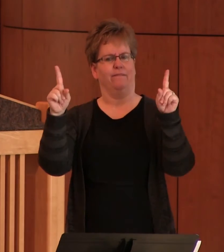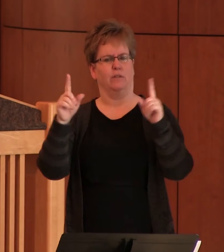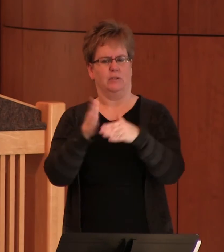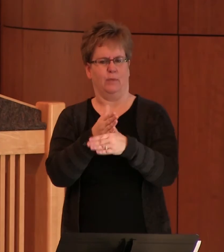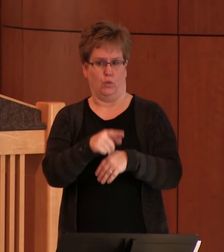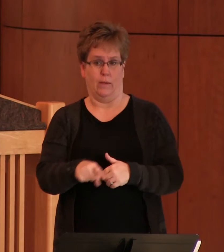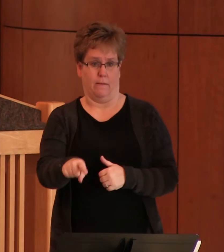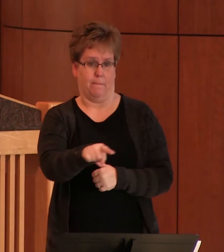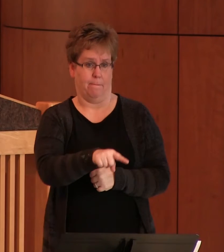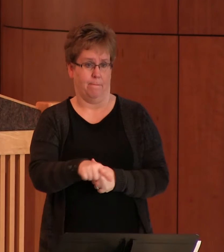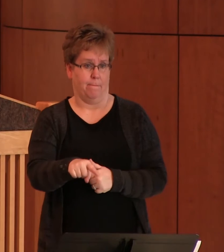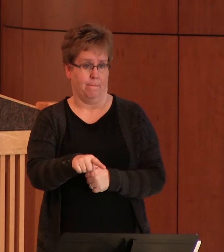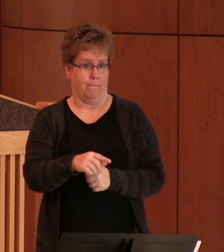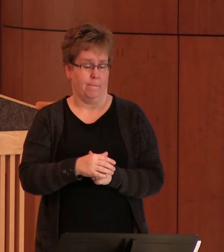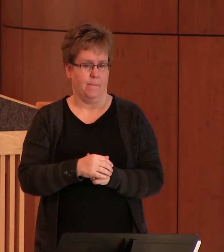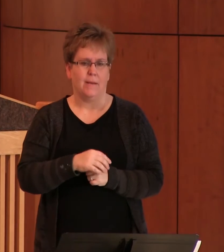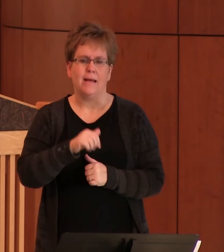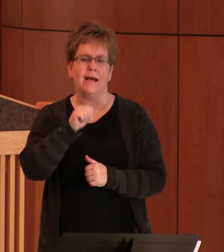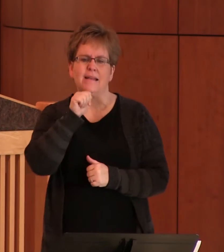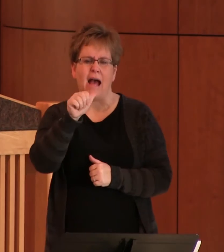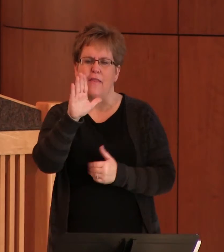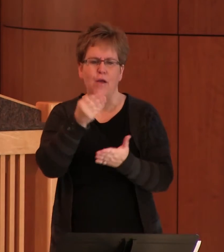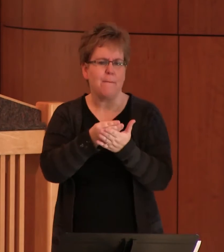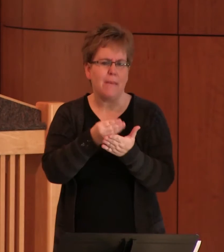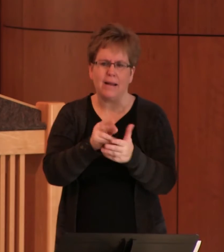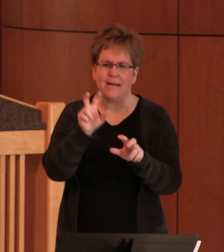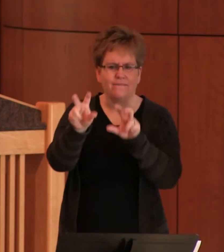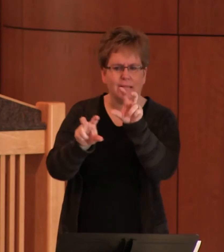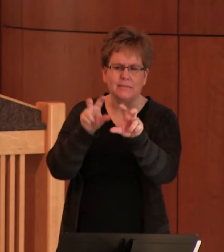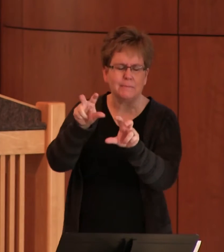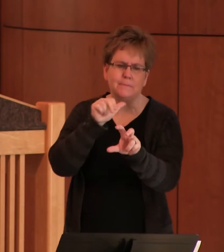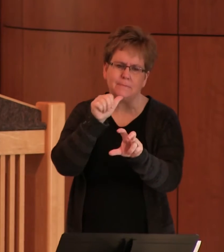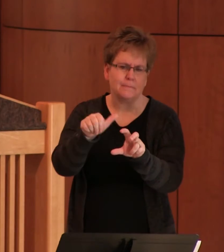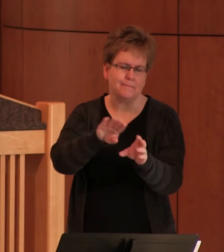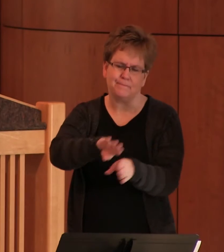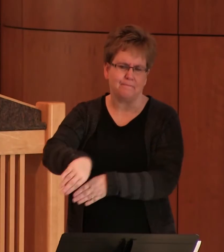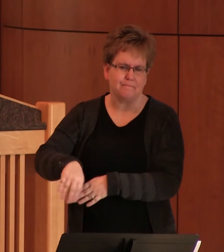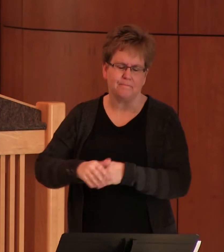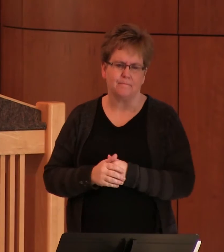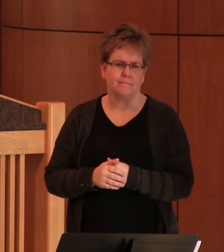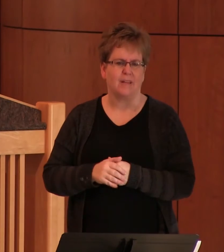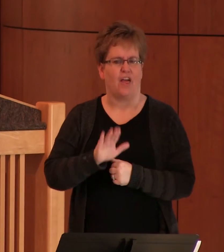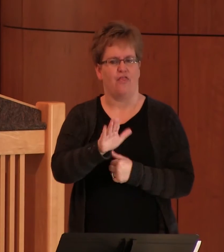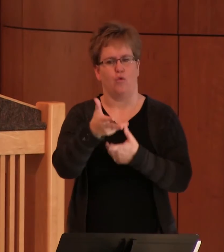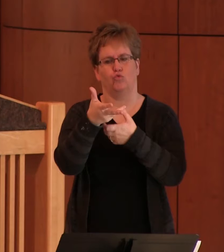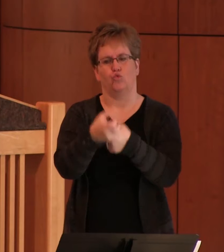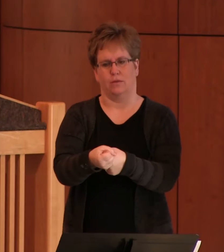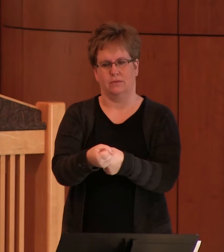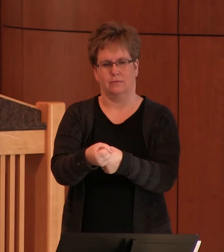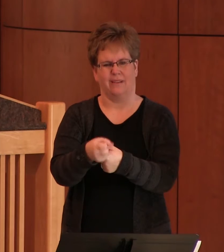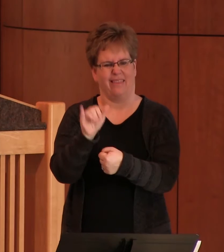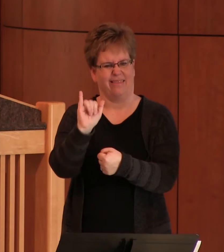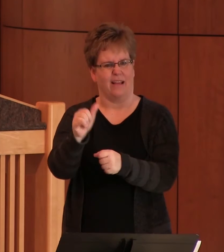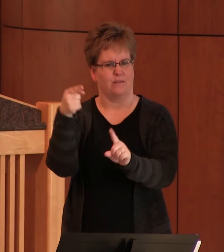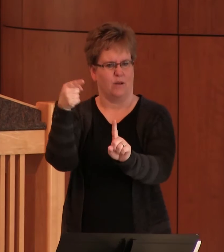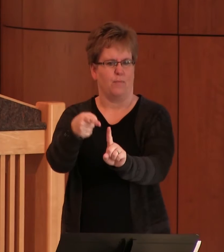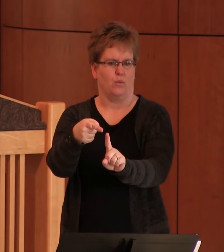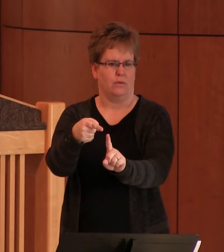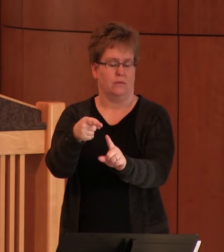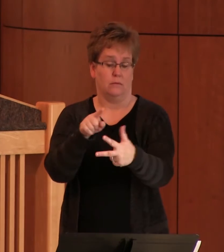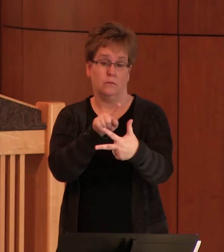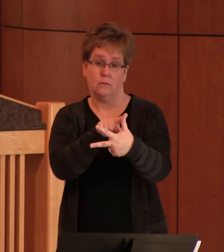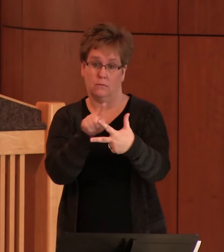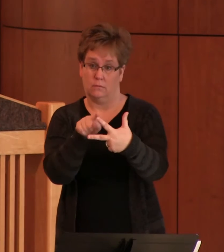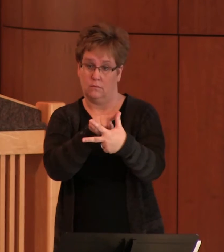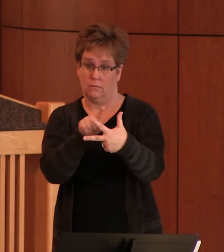out. And it's not their returns, but instead how they trust. These first two